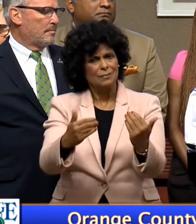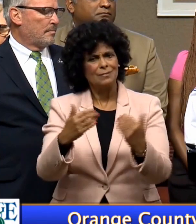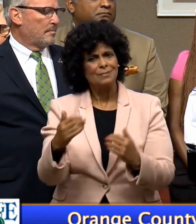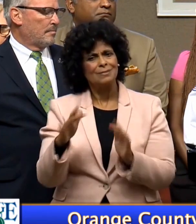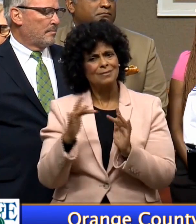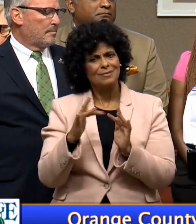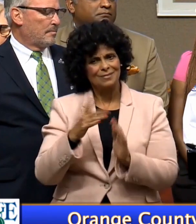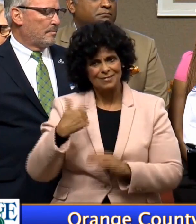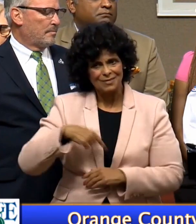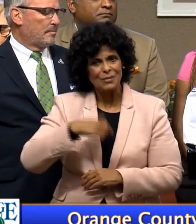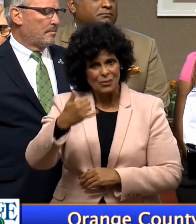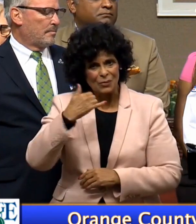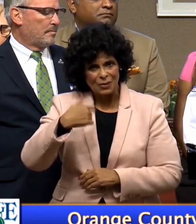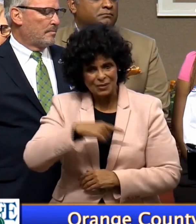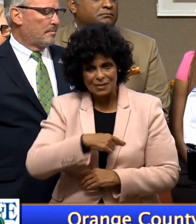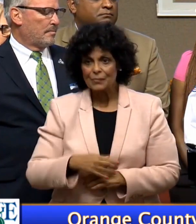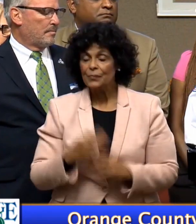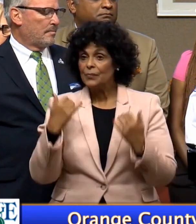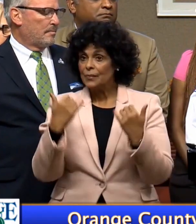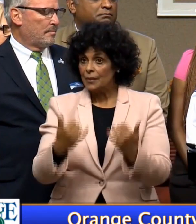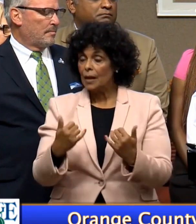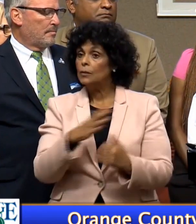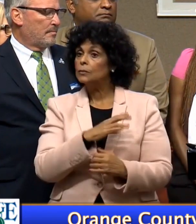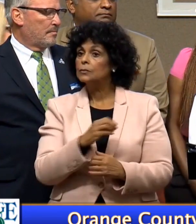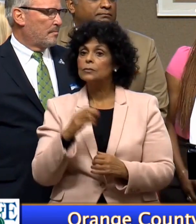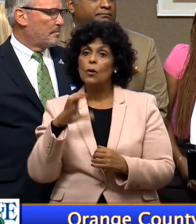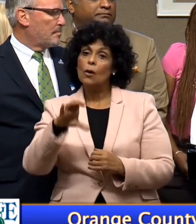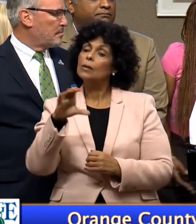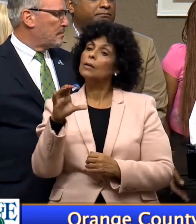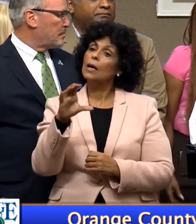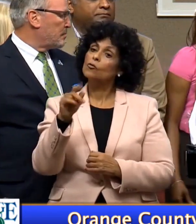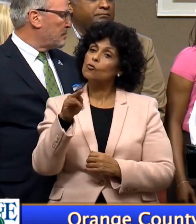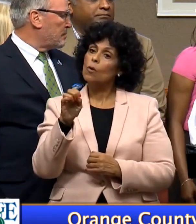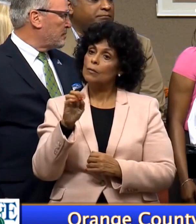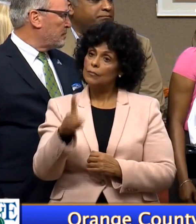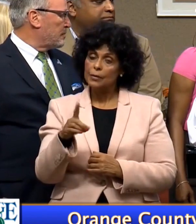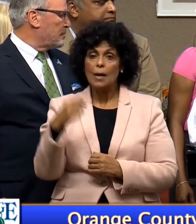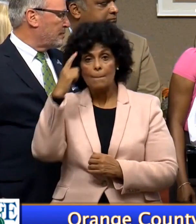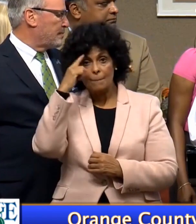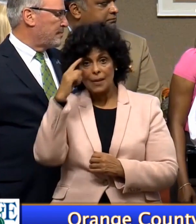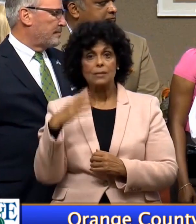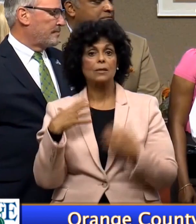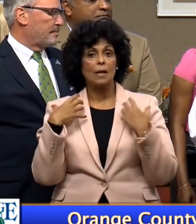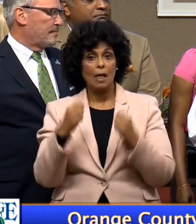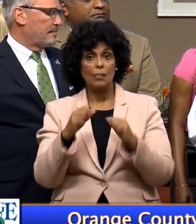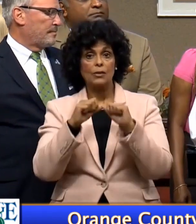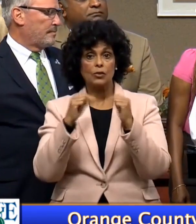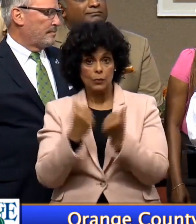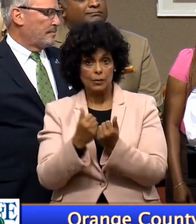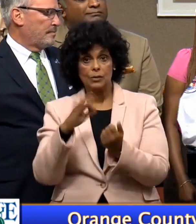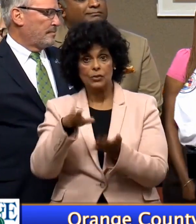At this time, I want to call on Candy Crawford, CEO, Mental Health Association of Central Florida.